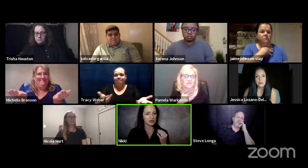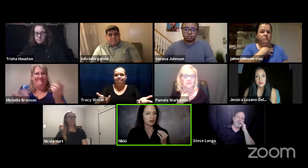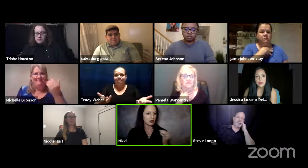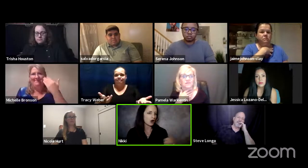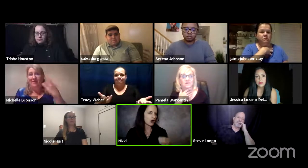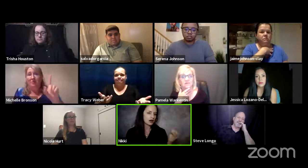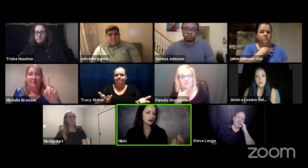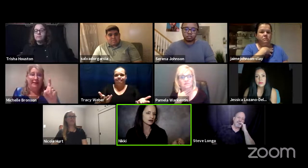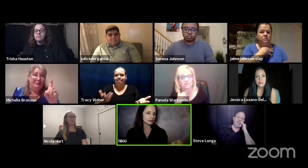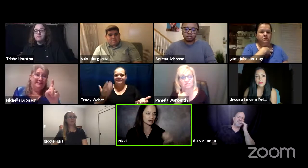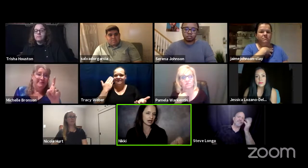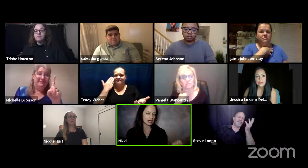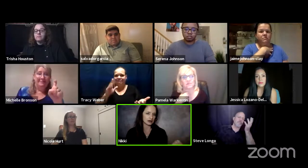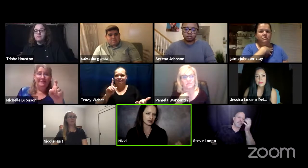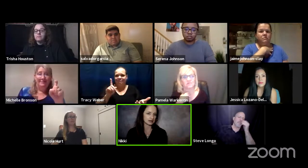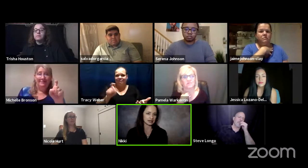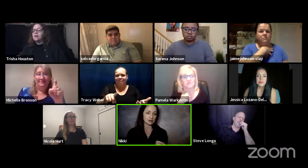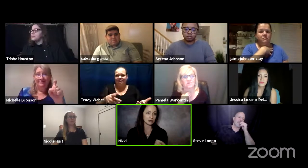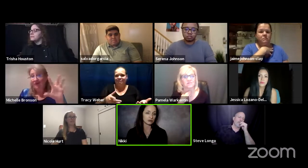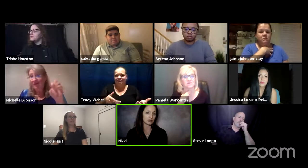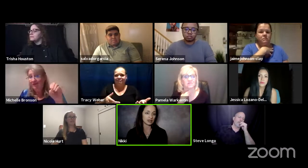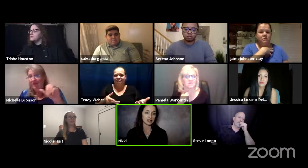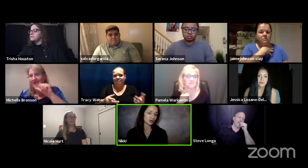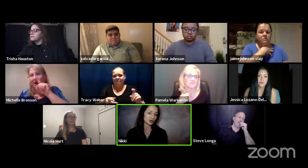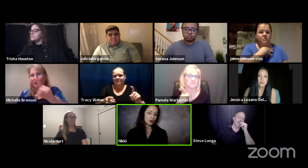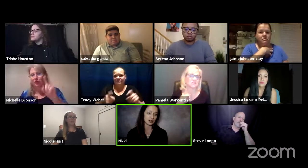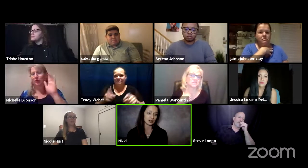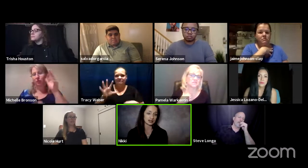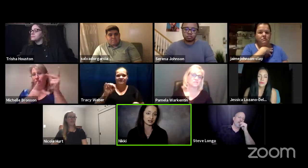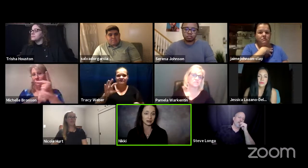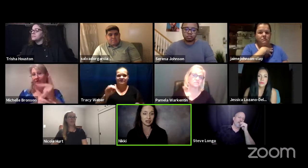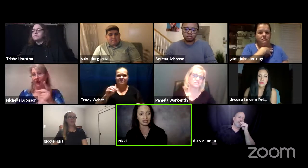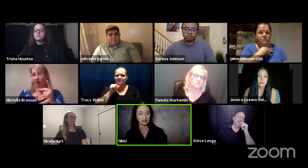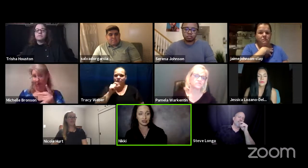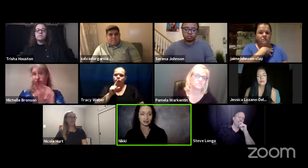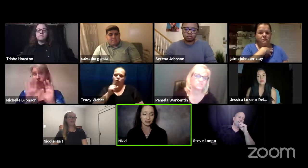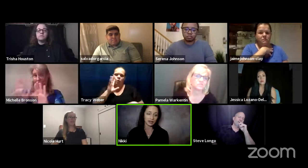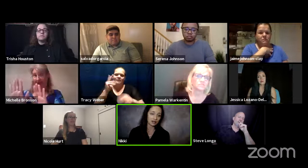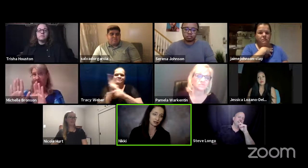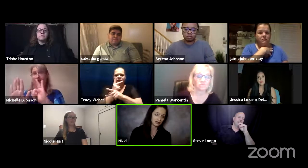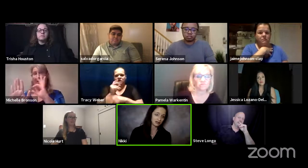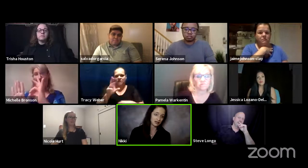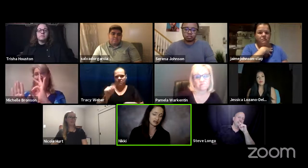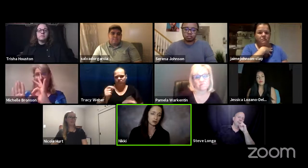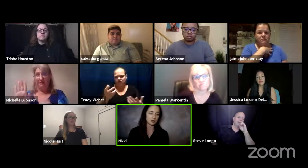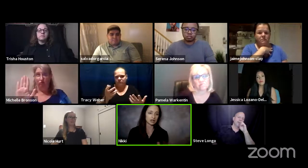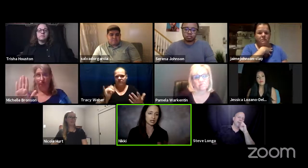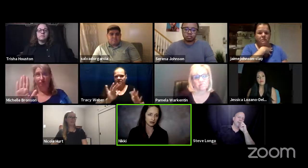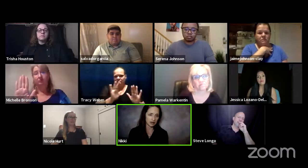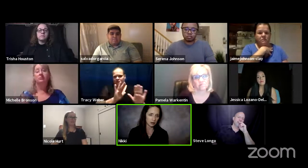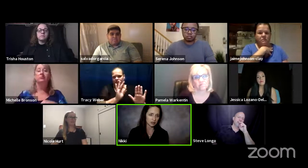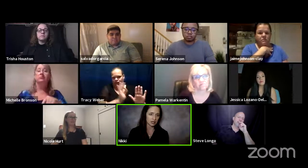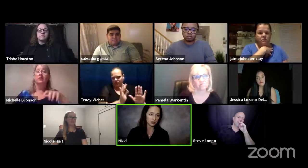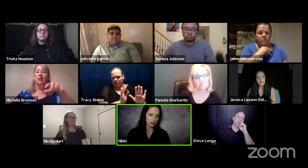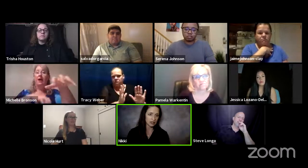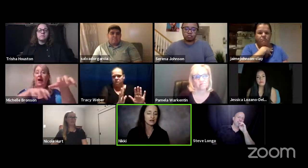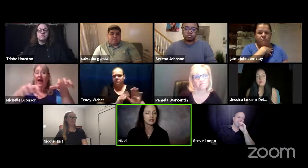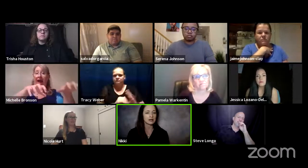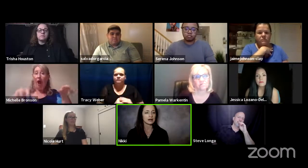the car parade concept, we're really not sure. Is it going to be 100? Is it going to be 150? So we're working on those numbers